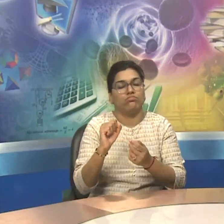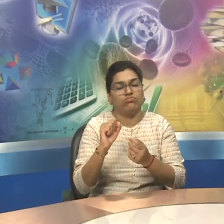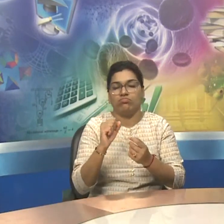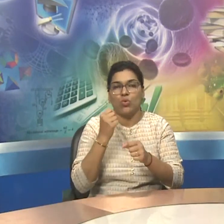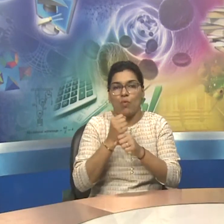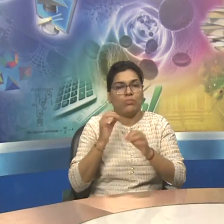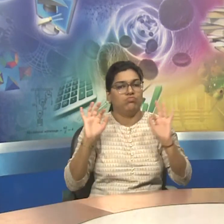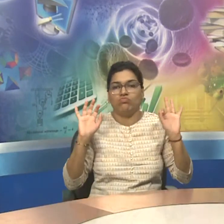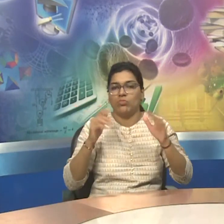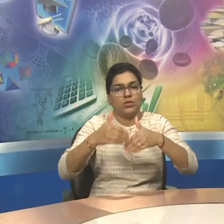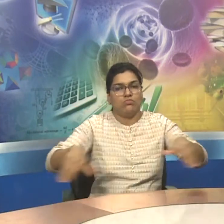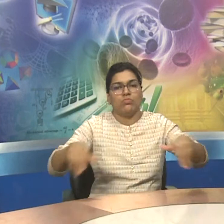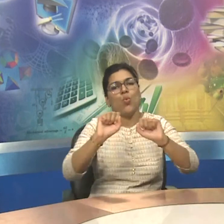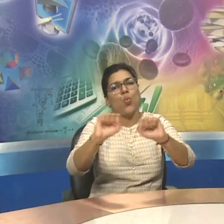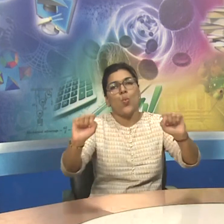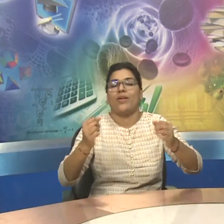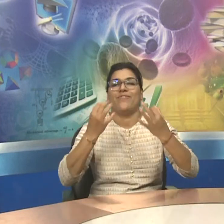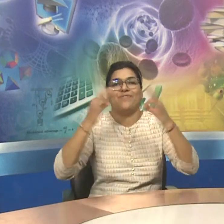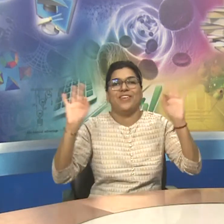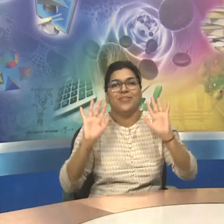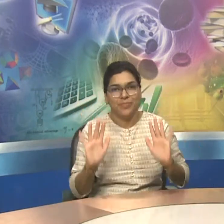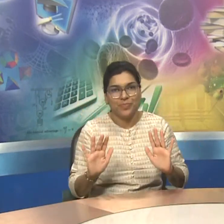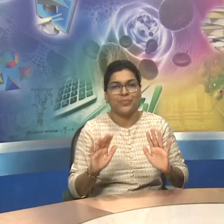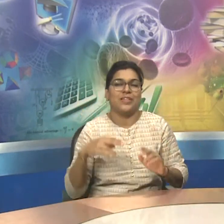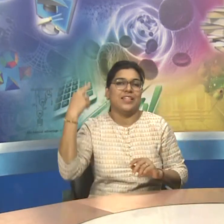an example of a democratic country.